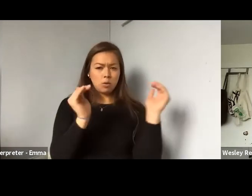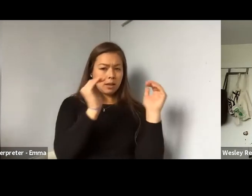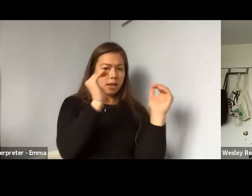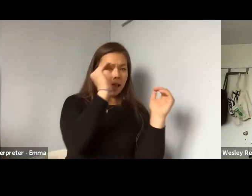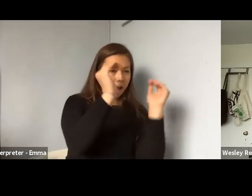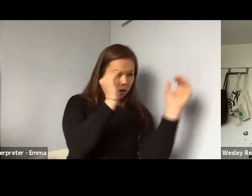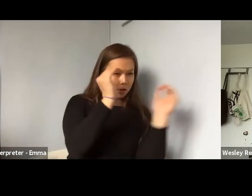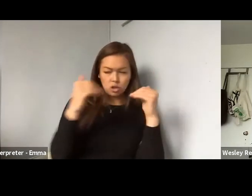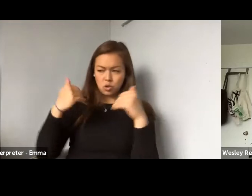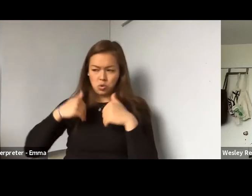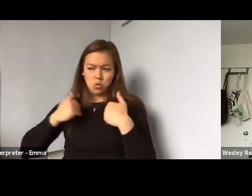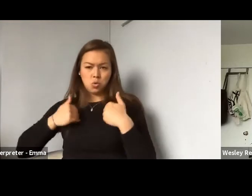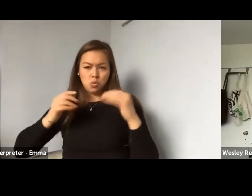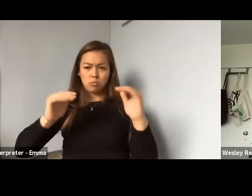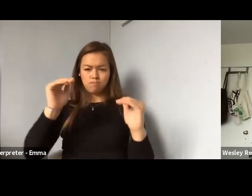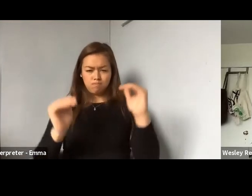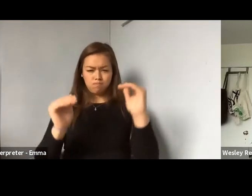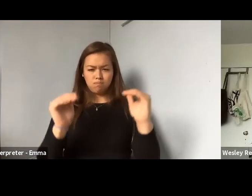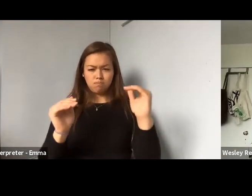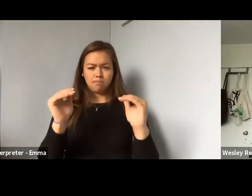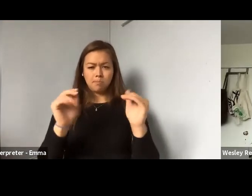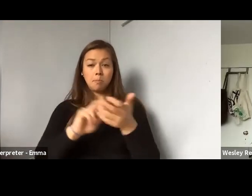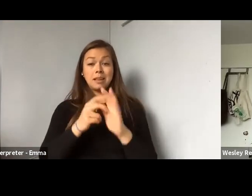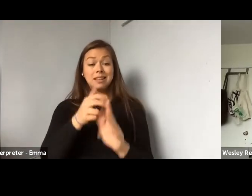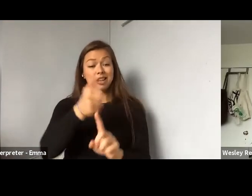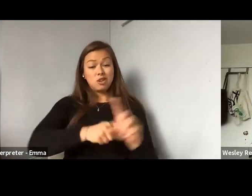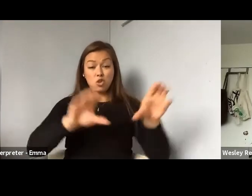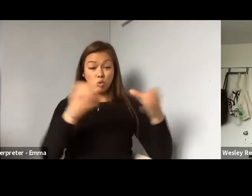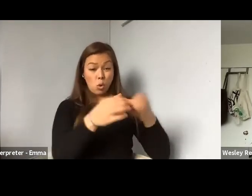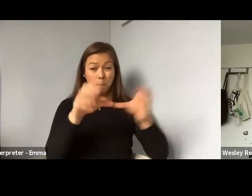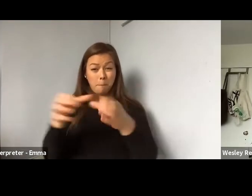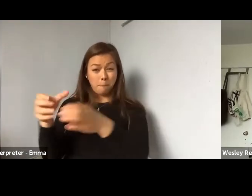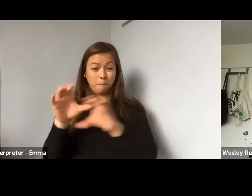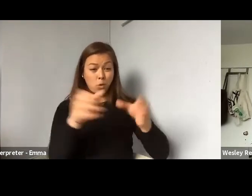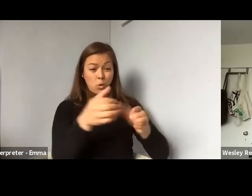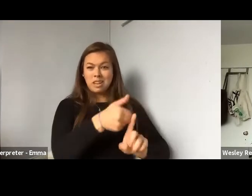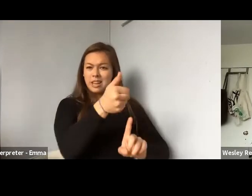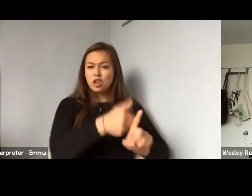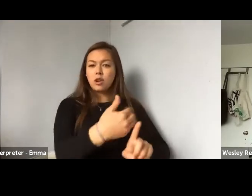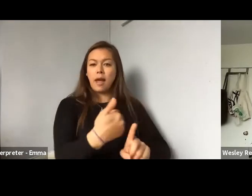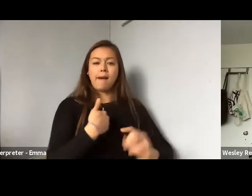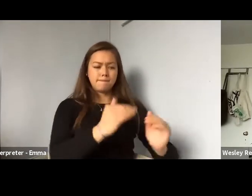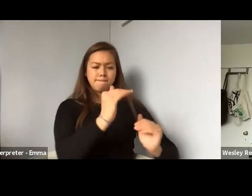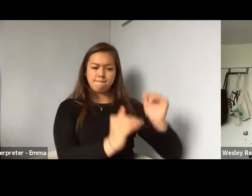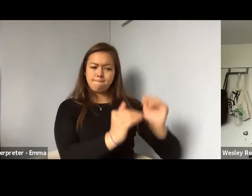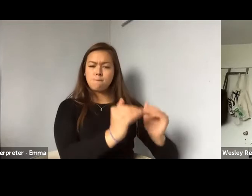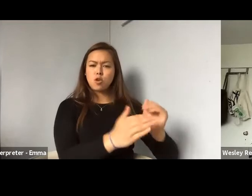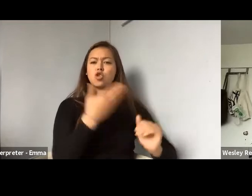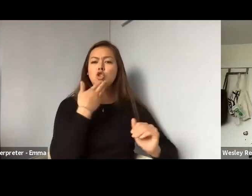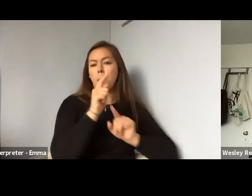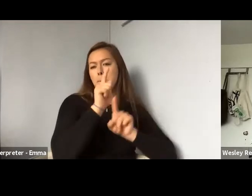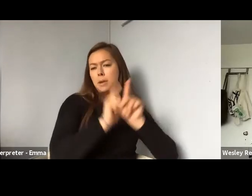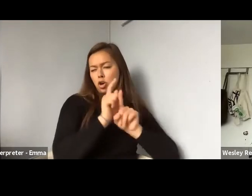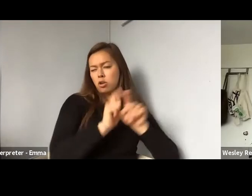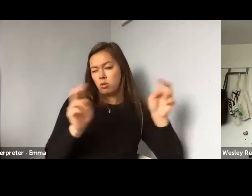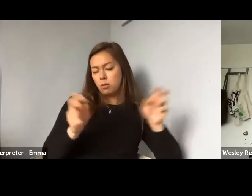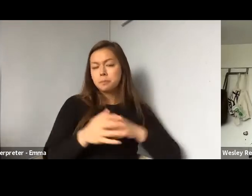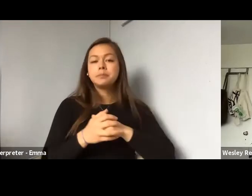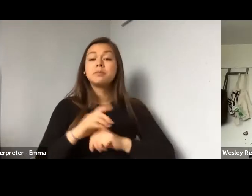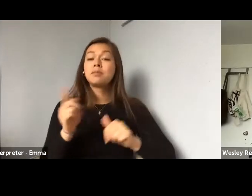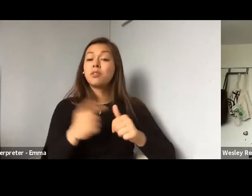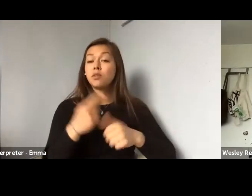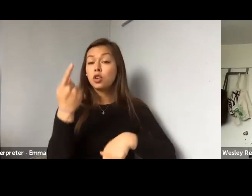in each group. And then the first day of programming focused on trauma-informed approach